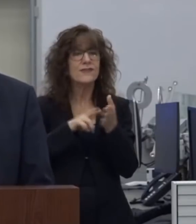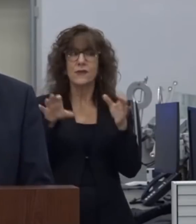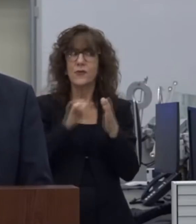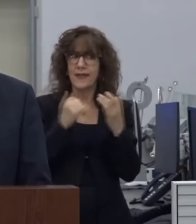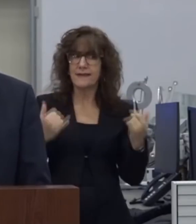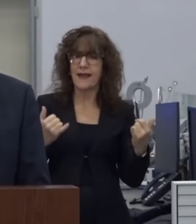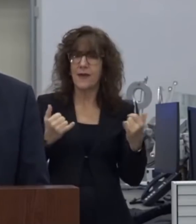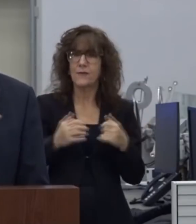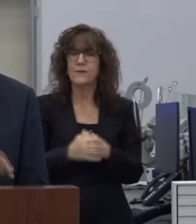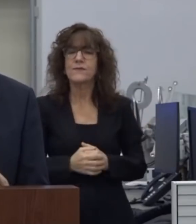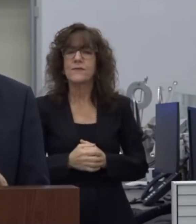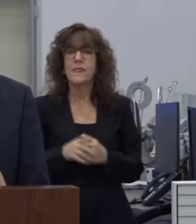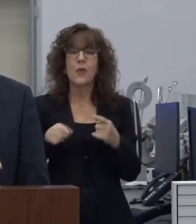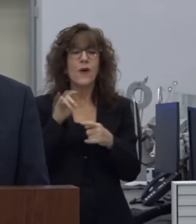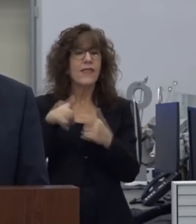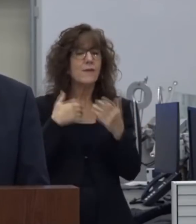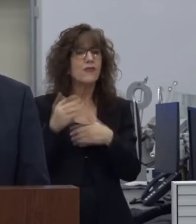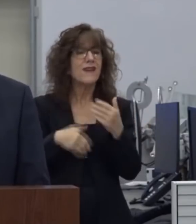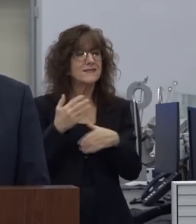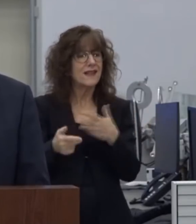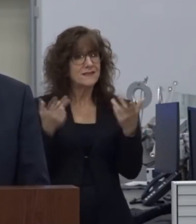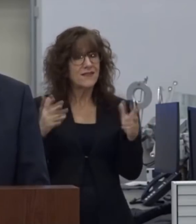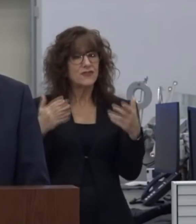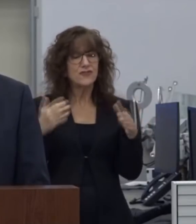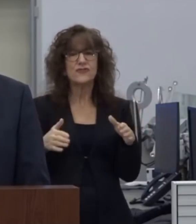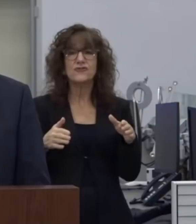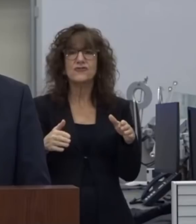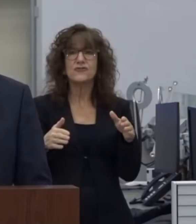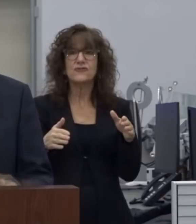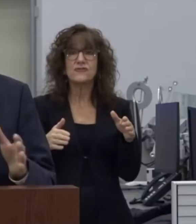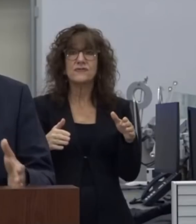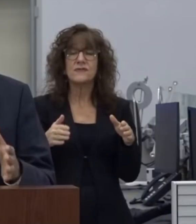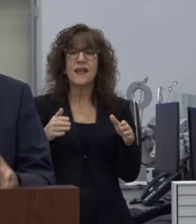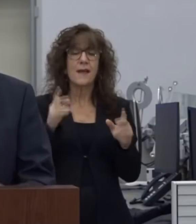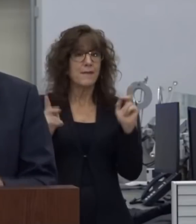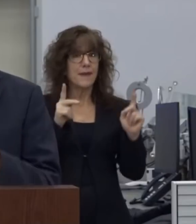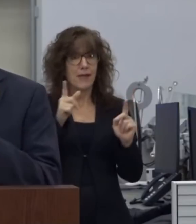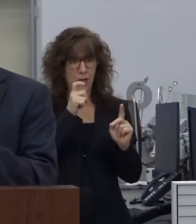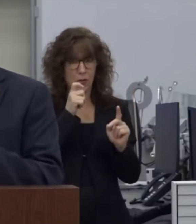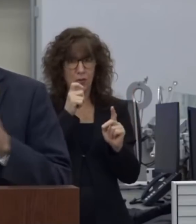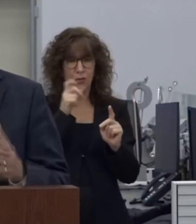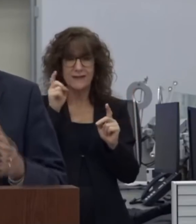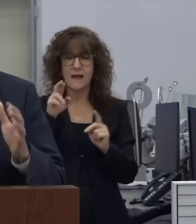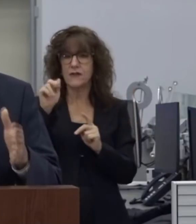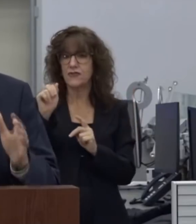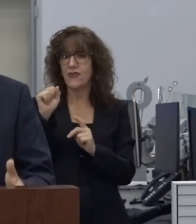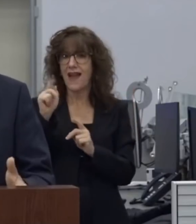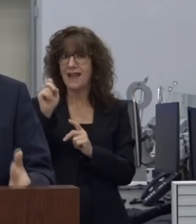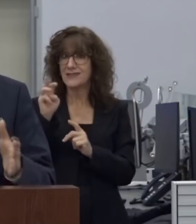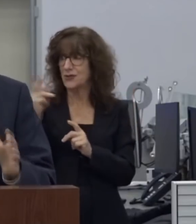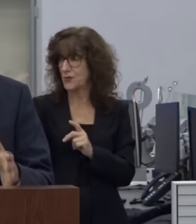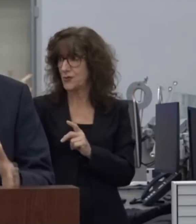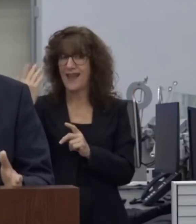now. When that process is done by the FDA folks and people who, frankly, Dr. Askew and I both